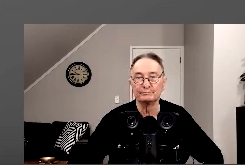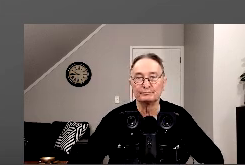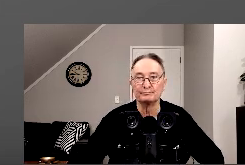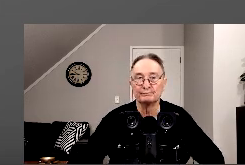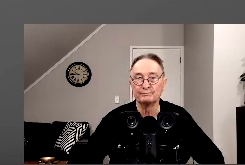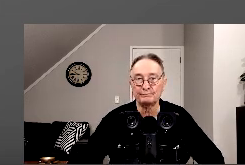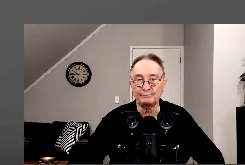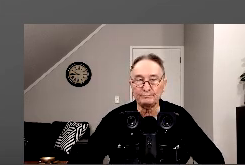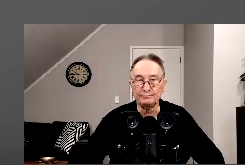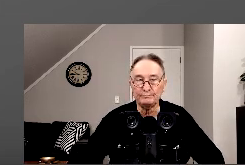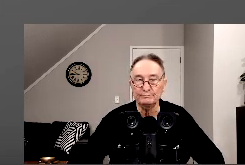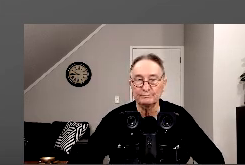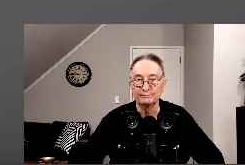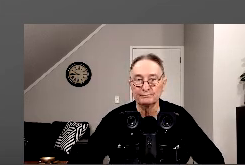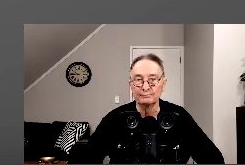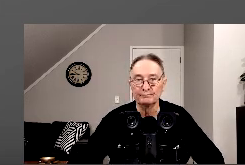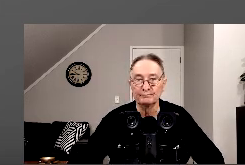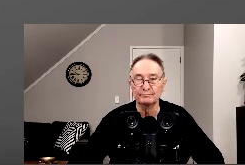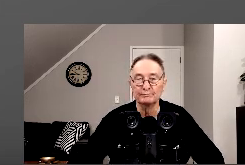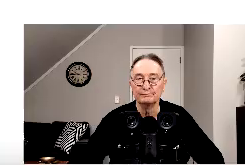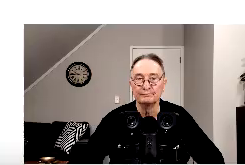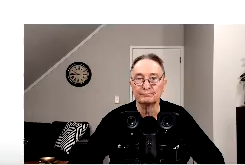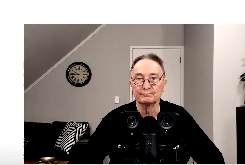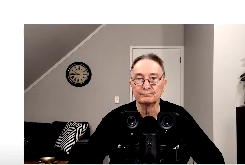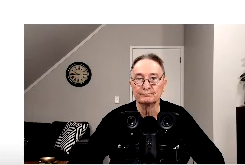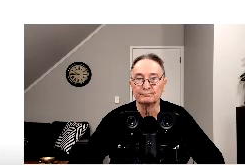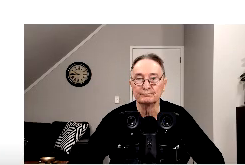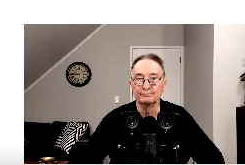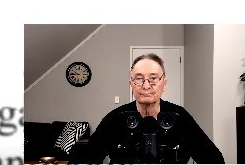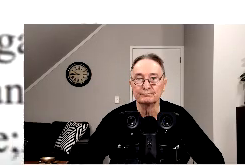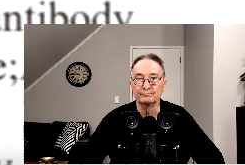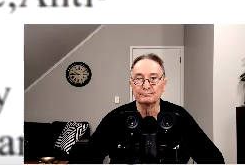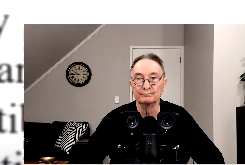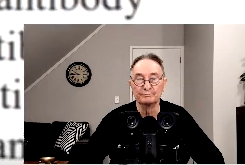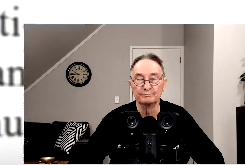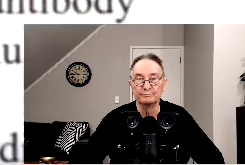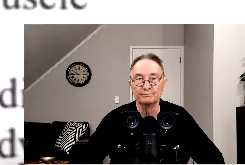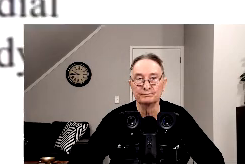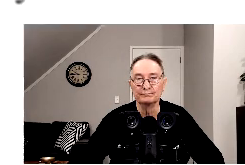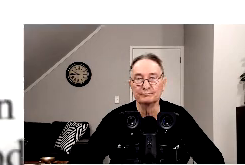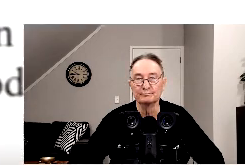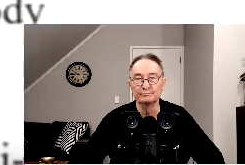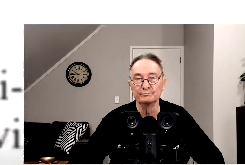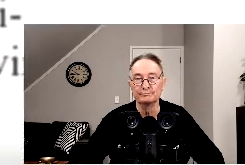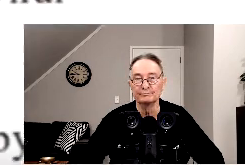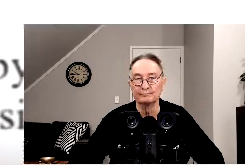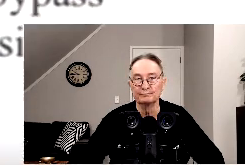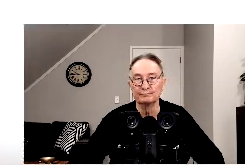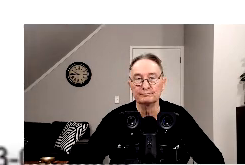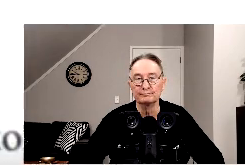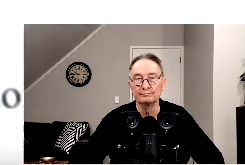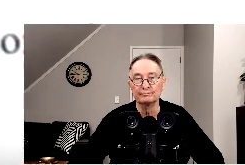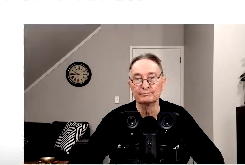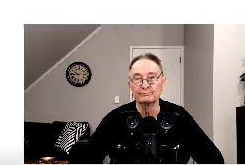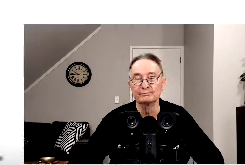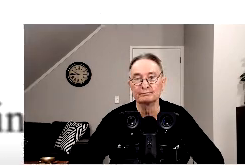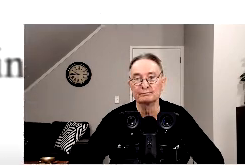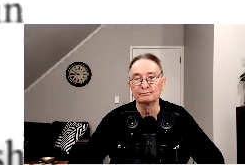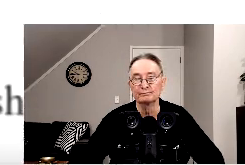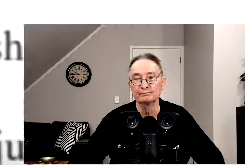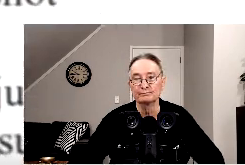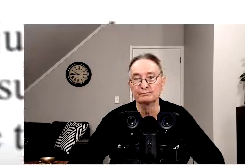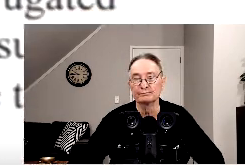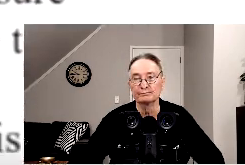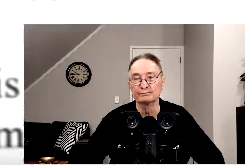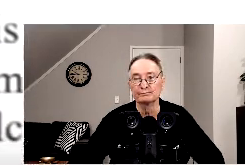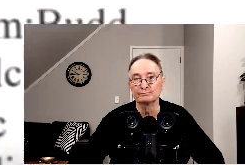each of those symptoms represent. Also, there is something else that's worth noting, which is that if you continue to go down in these documents, they have another section which doesn't